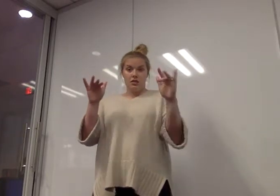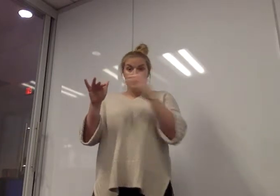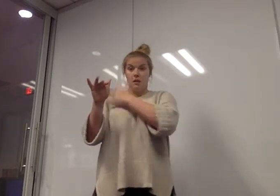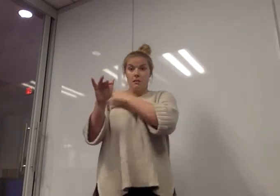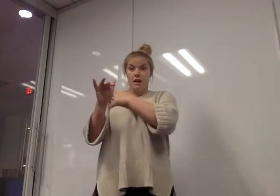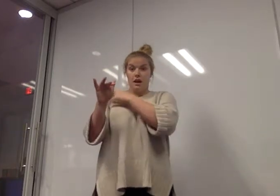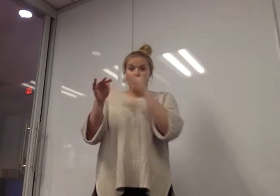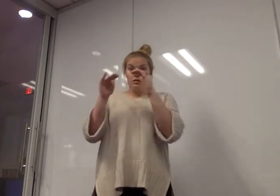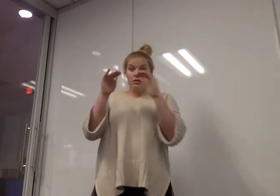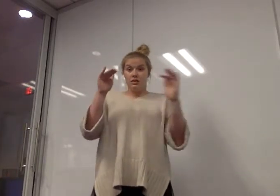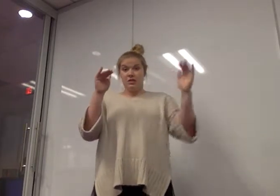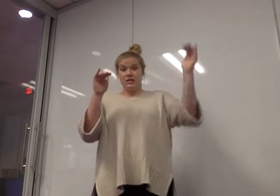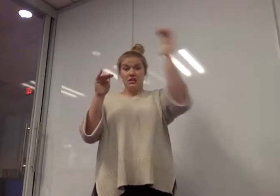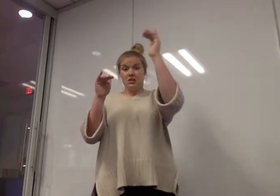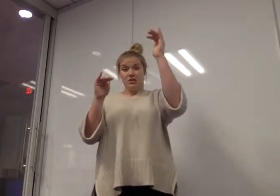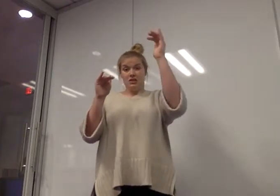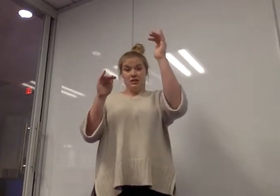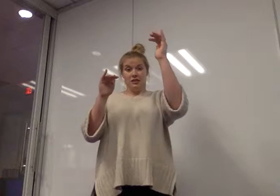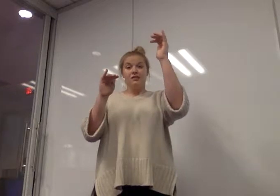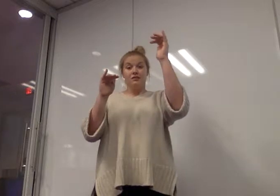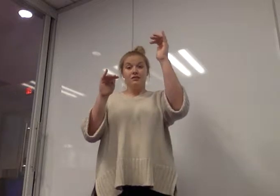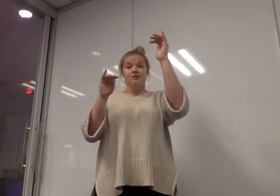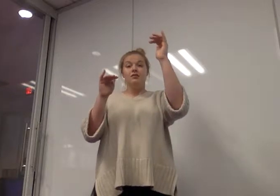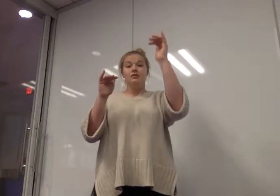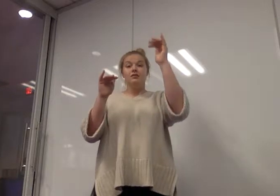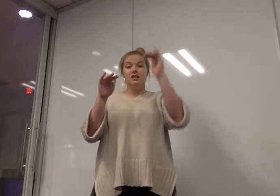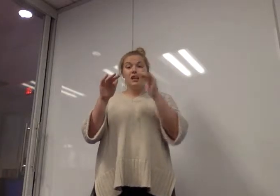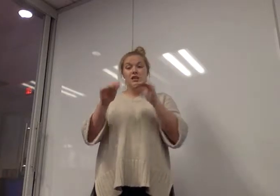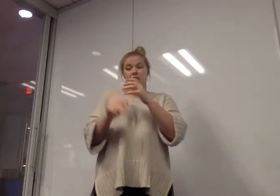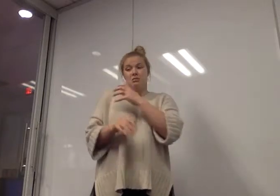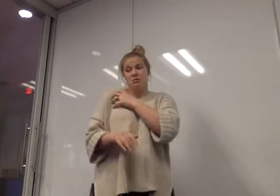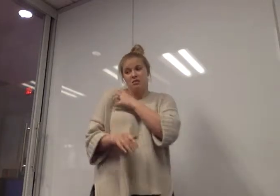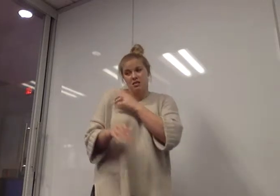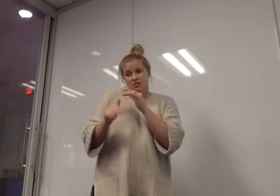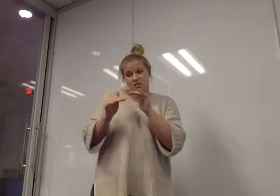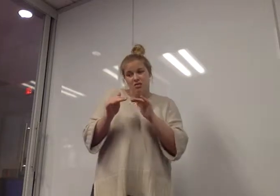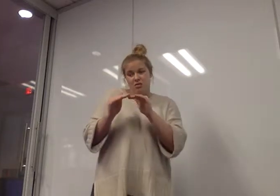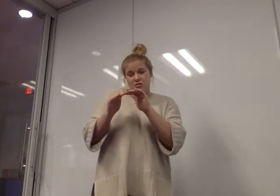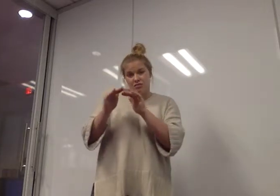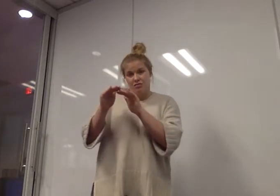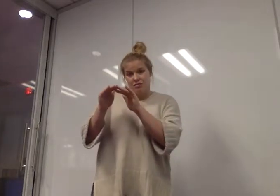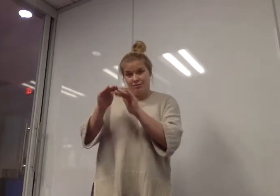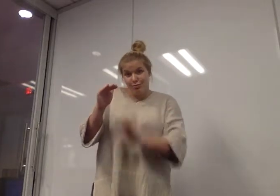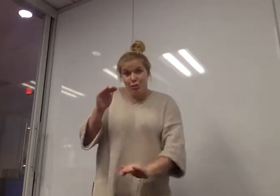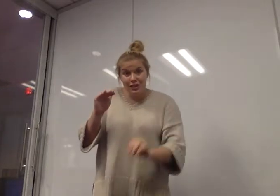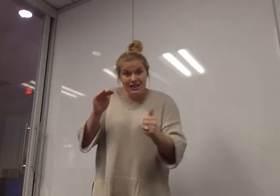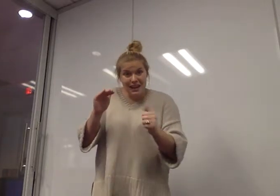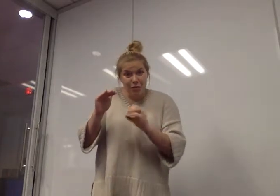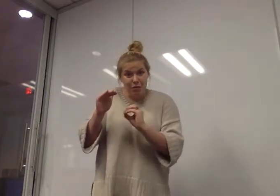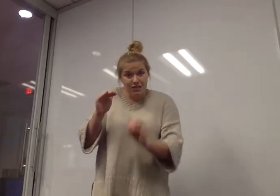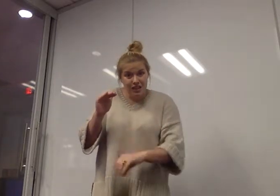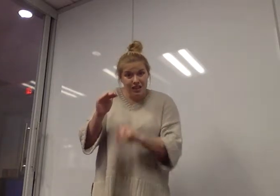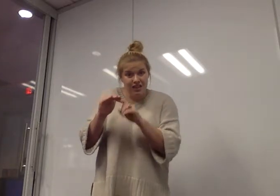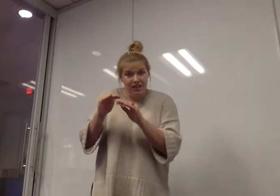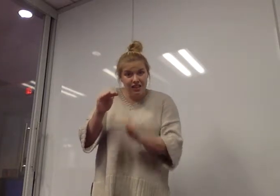increase, and low power people experience about a 10% decrease. So again, 2 minutes and you get these